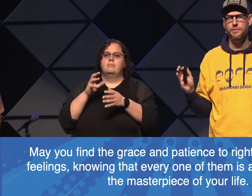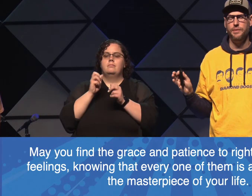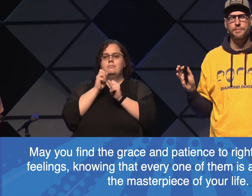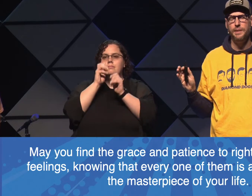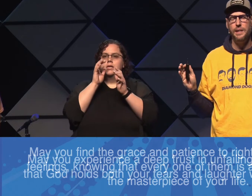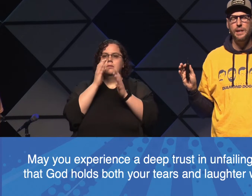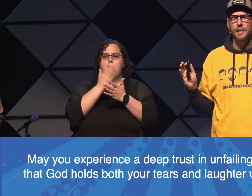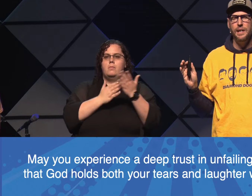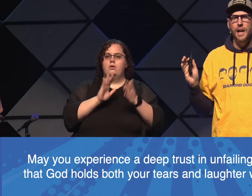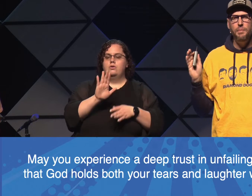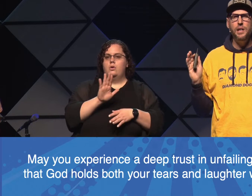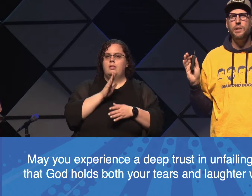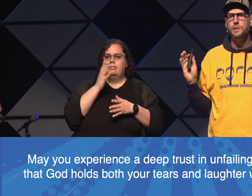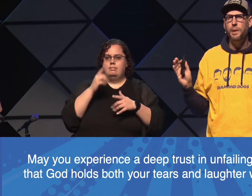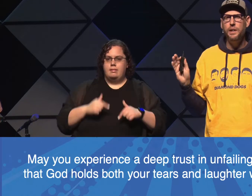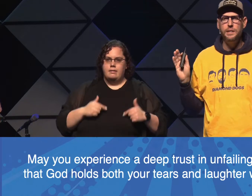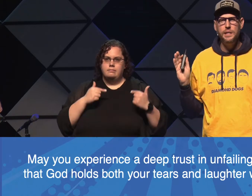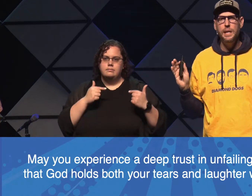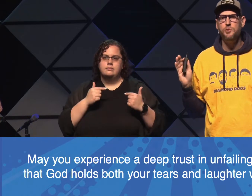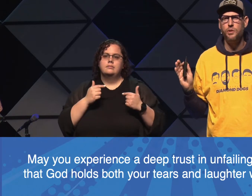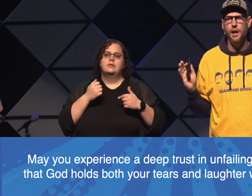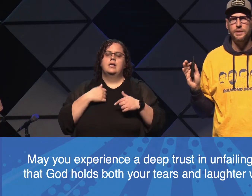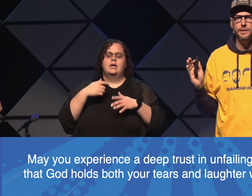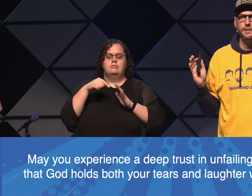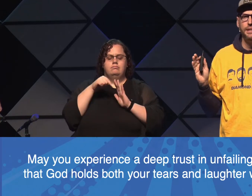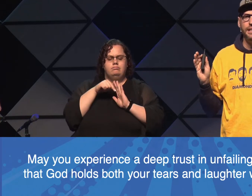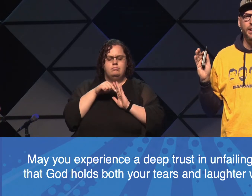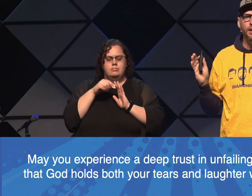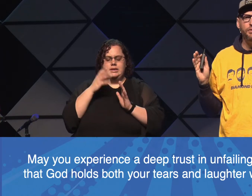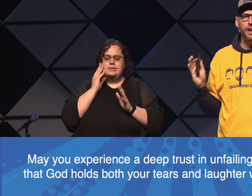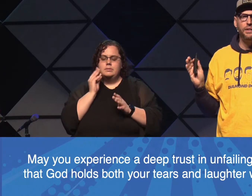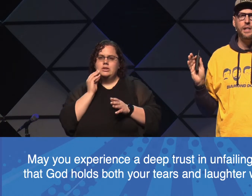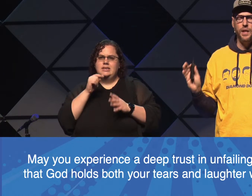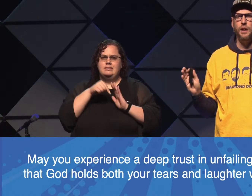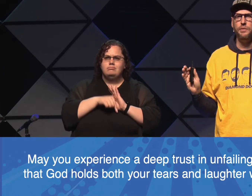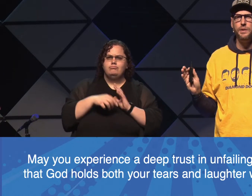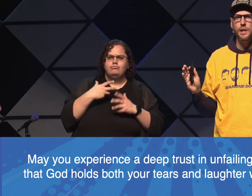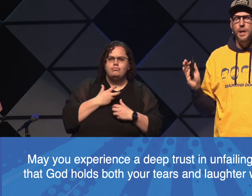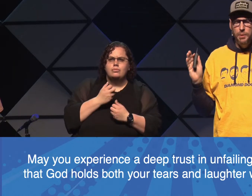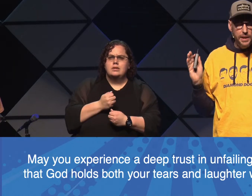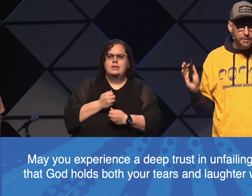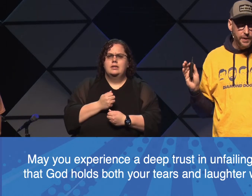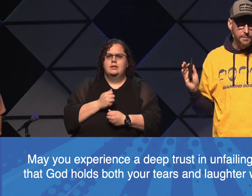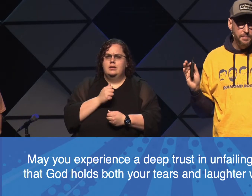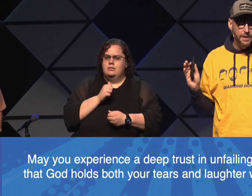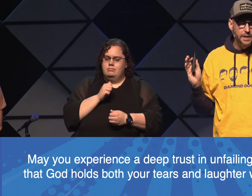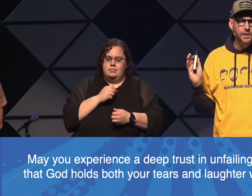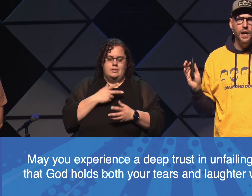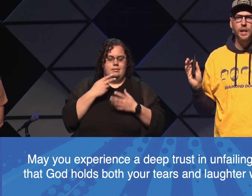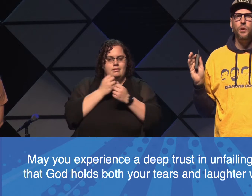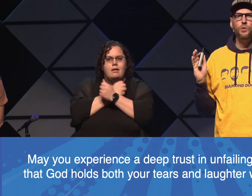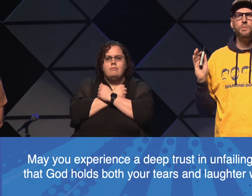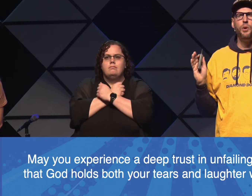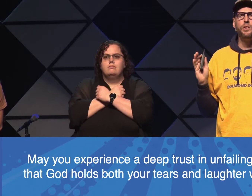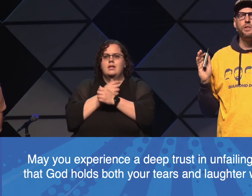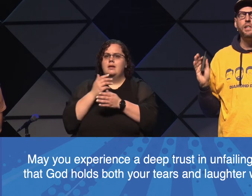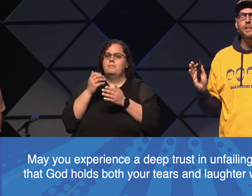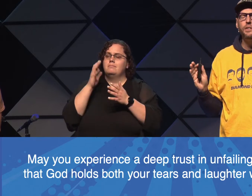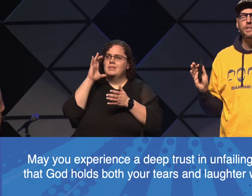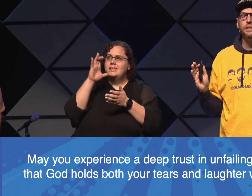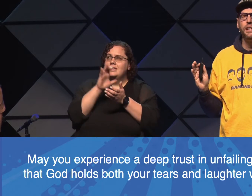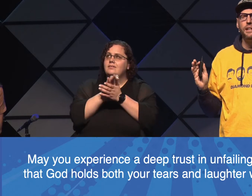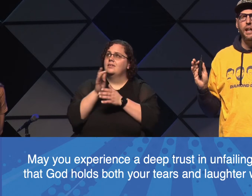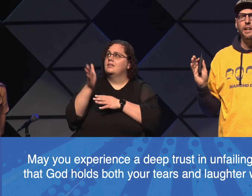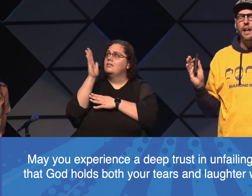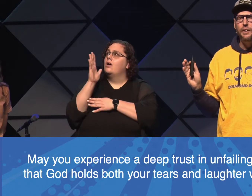life. And may you experience a deep trust in unfailing love, believing that God holds both your